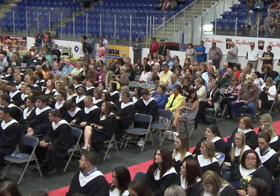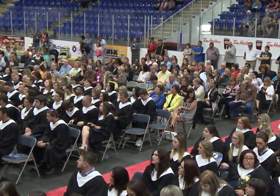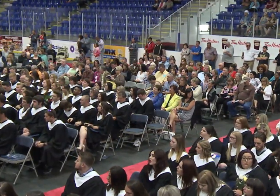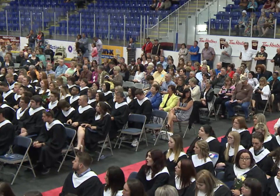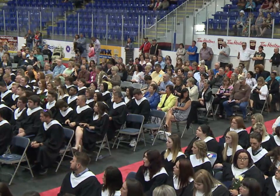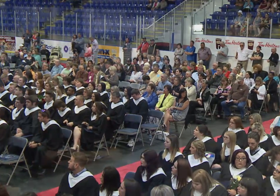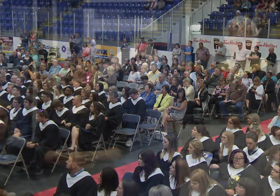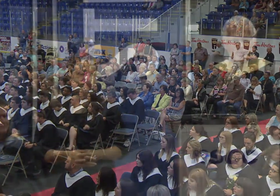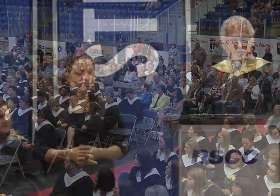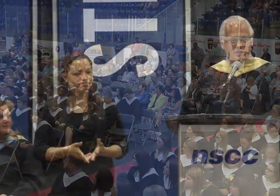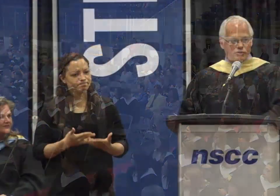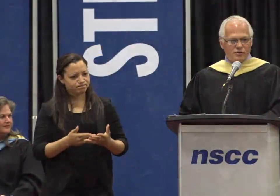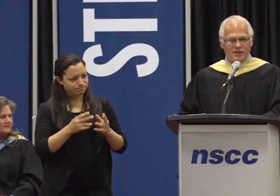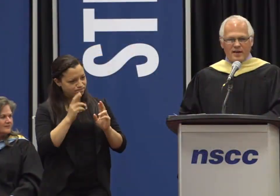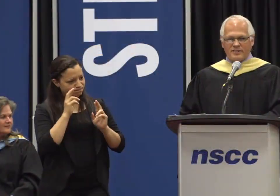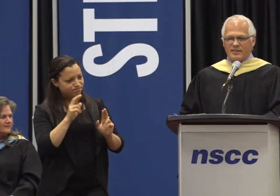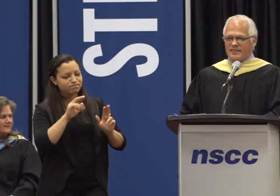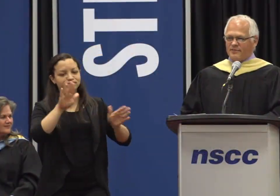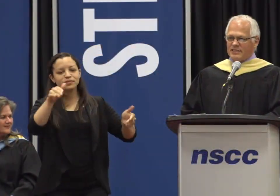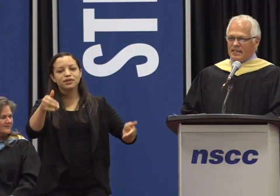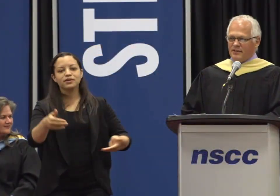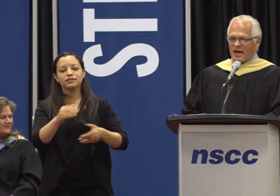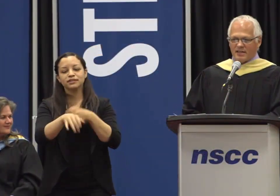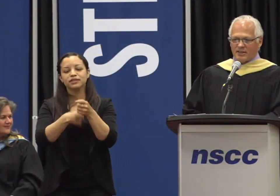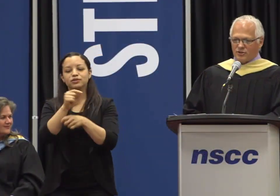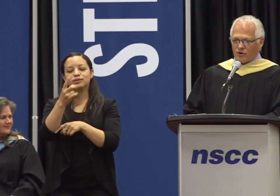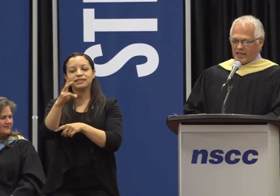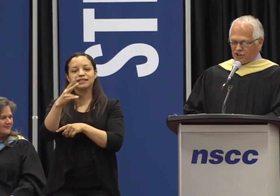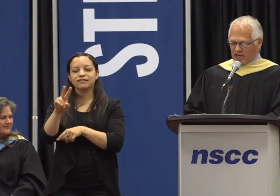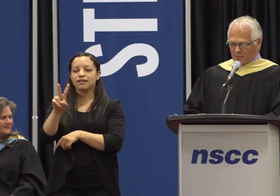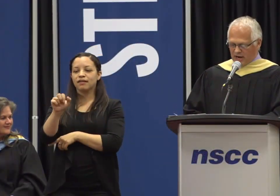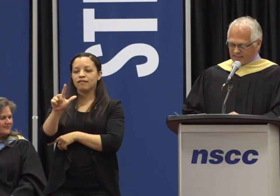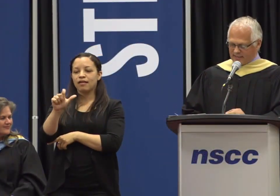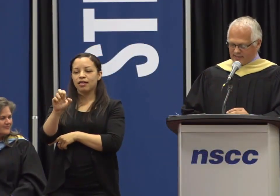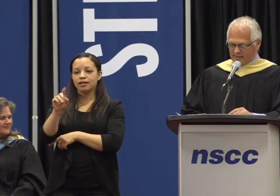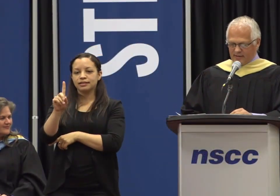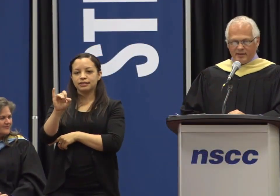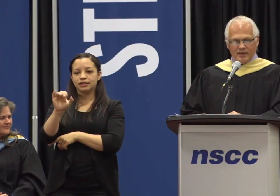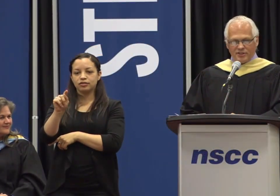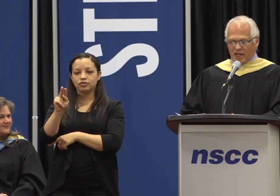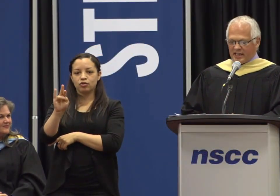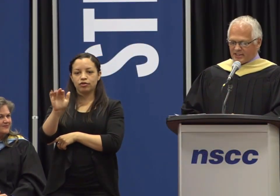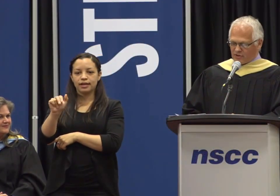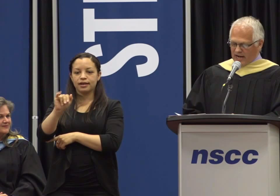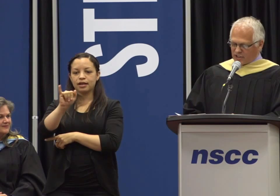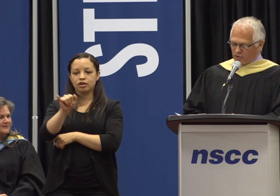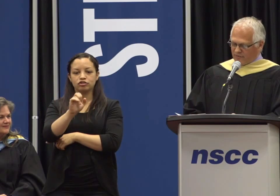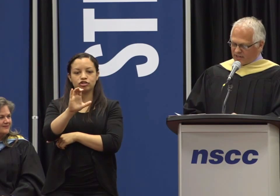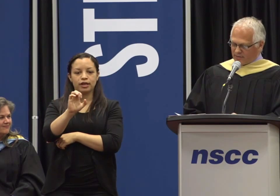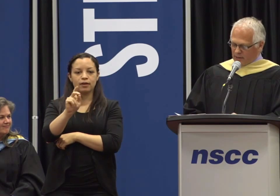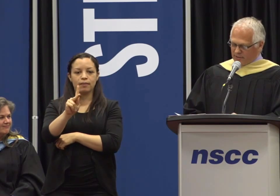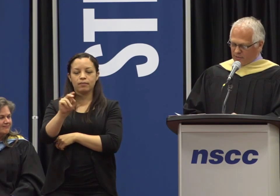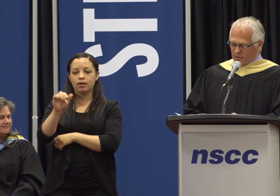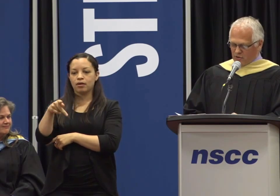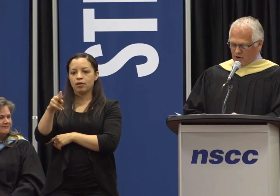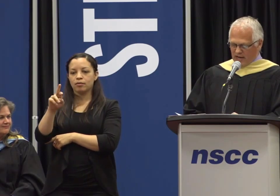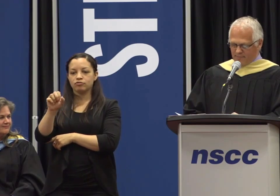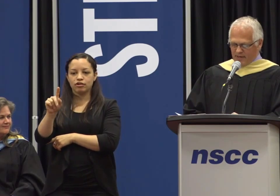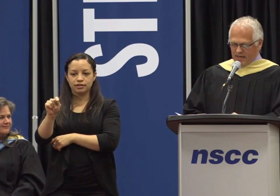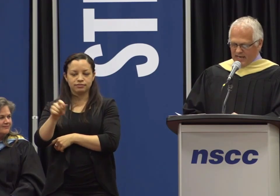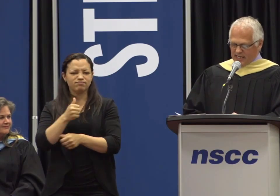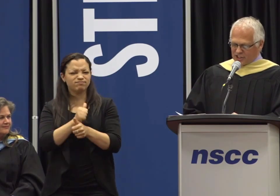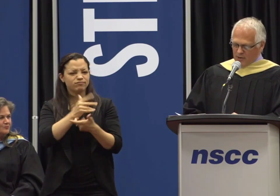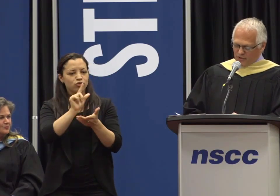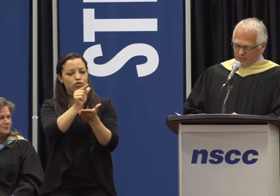I now have the honor of introducing your 2017 valedictorian, Jacob Prest. Jake is a graduate of the carpentry